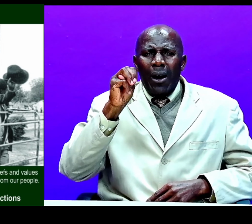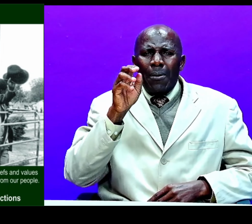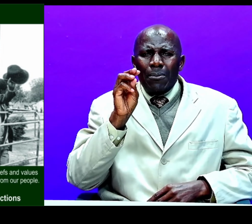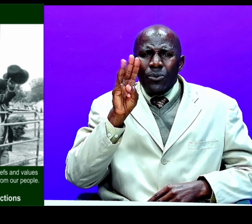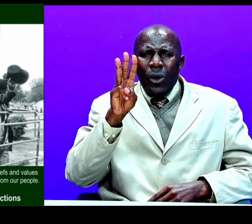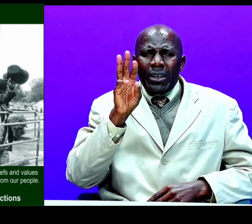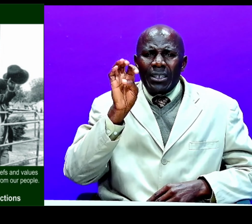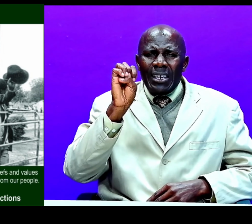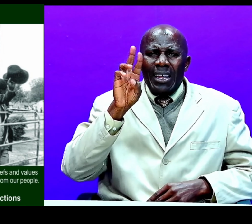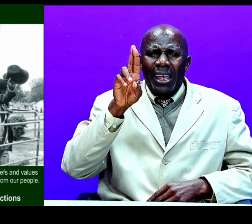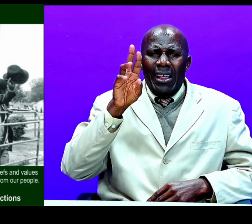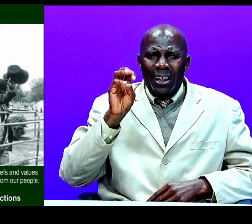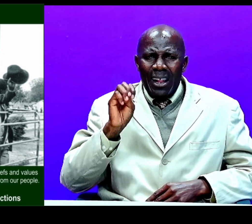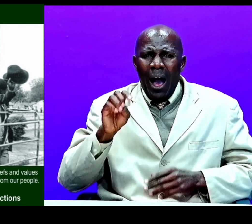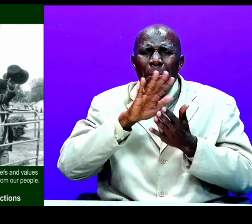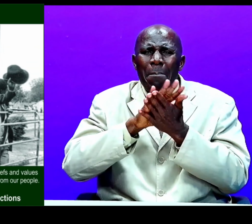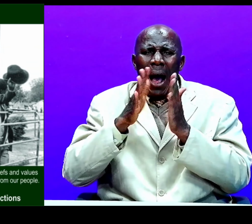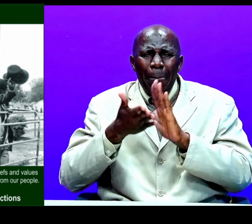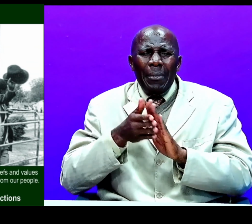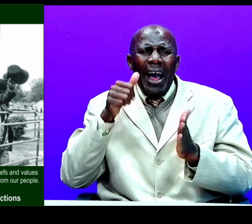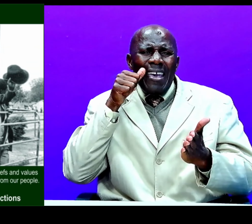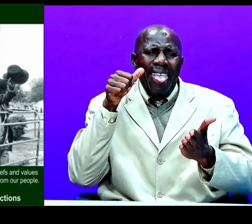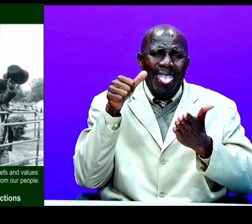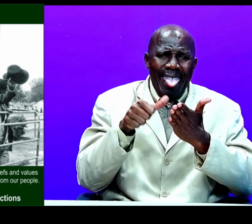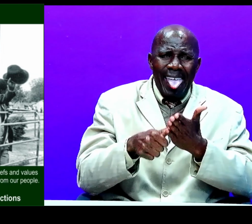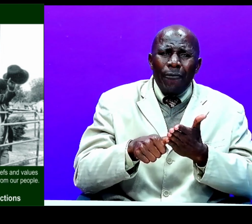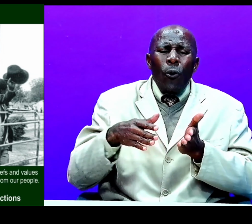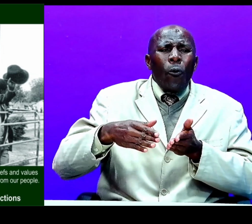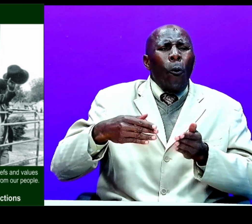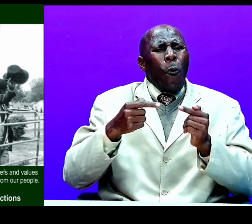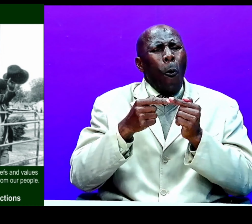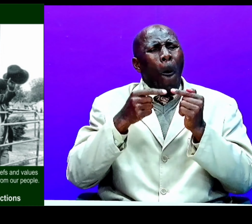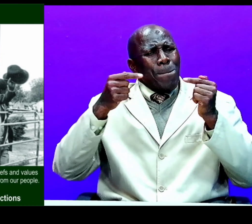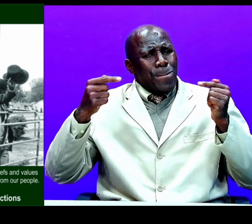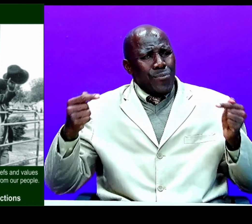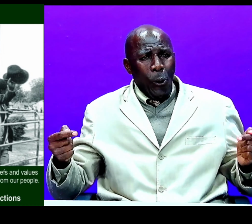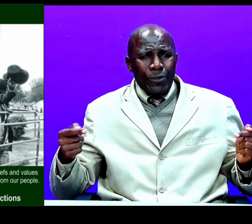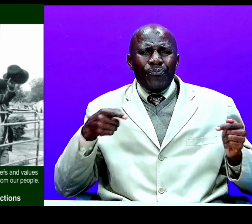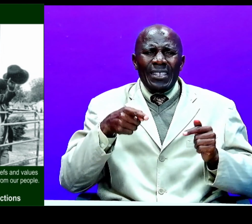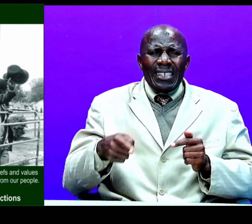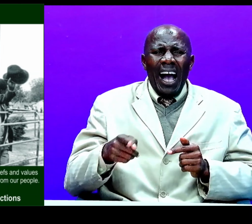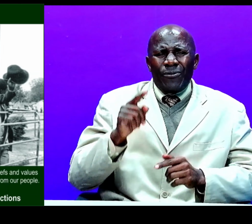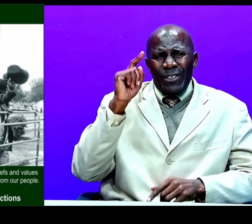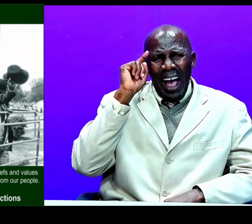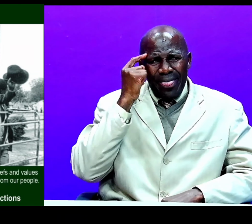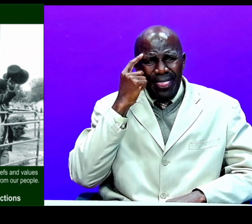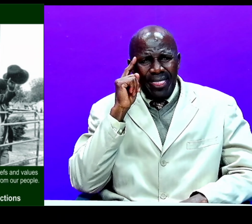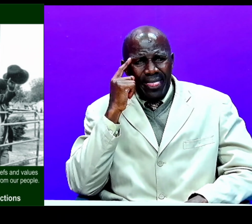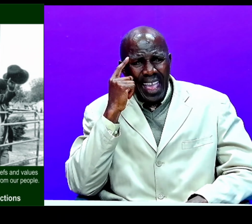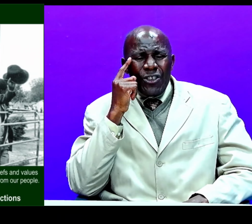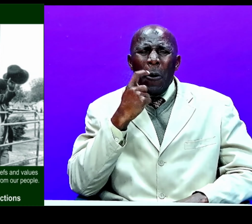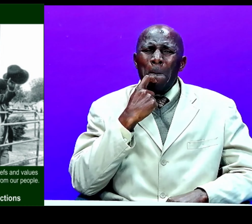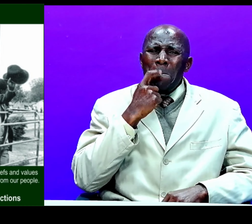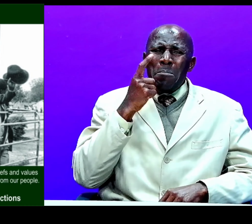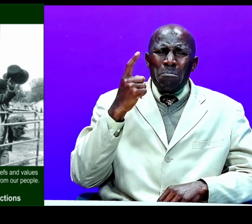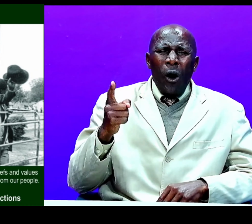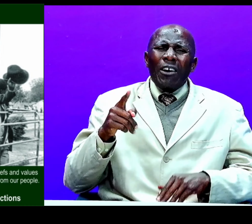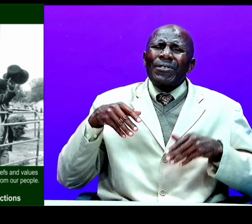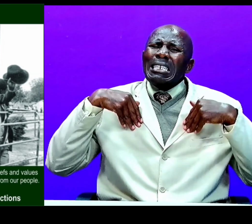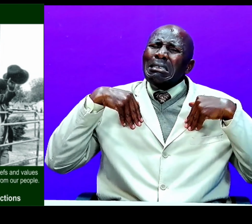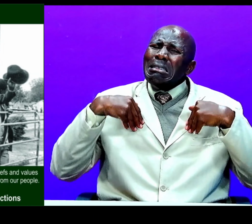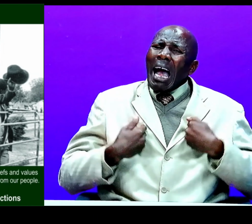Now, though Moi tried to muzzle parliament and even arrested politicians within its hallowed